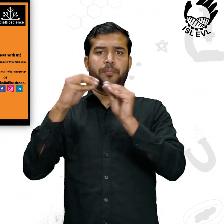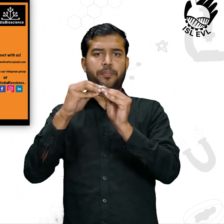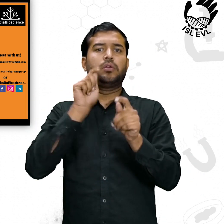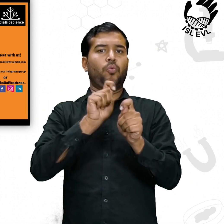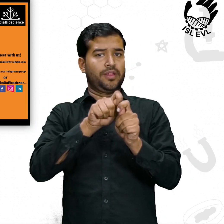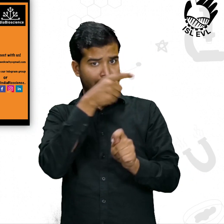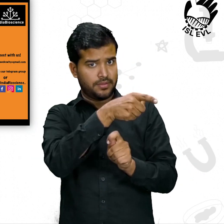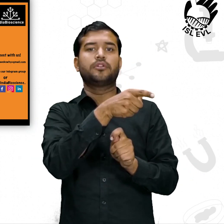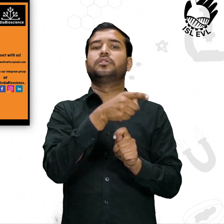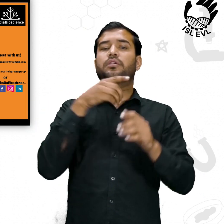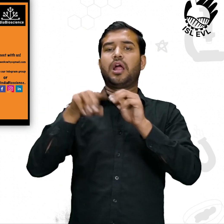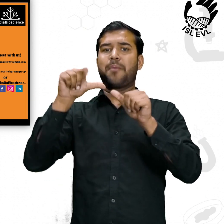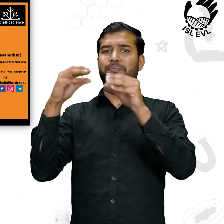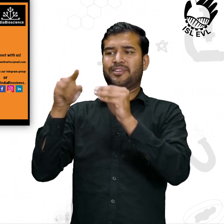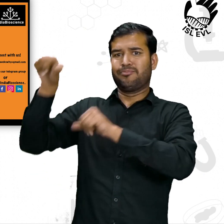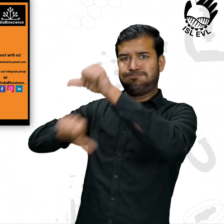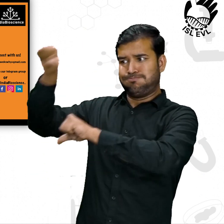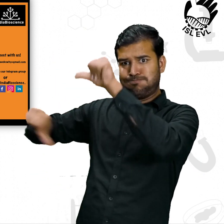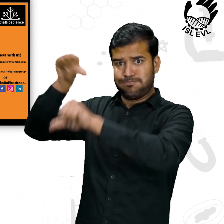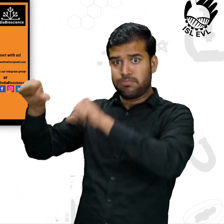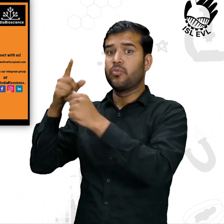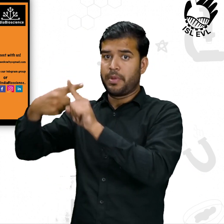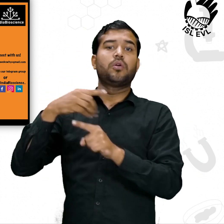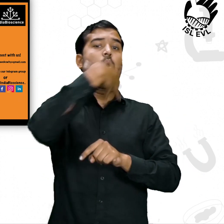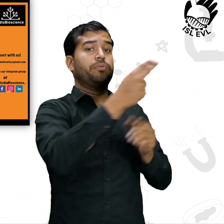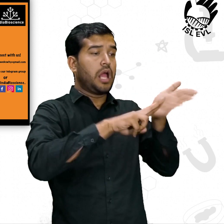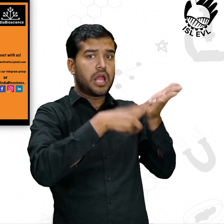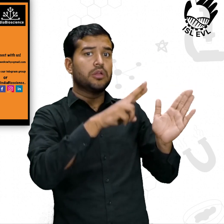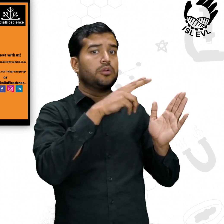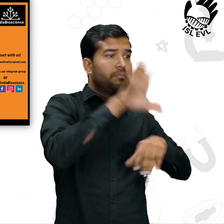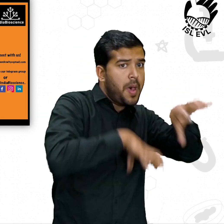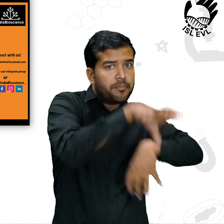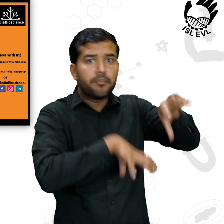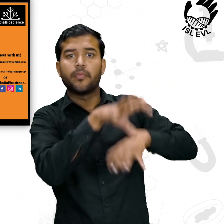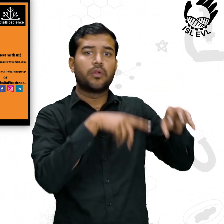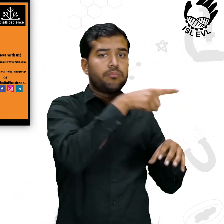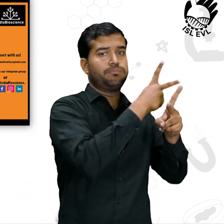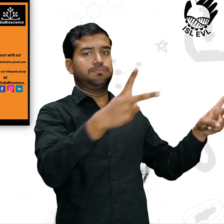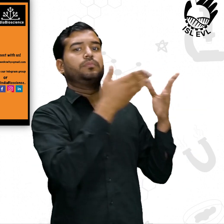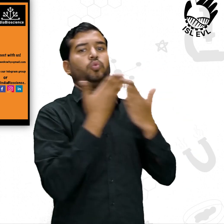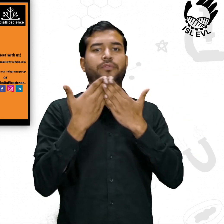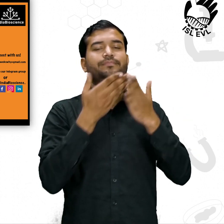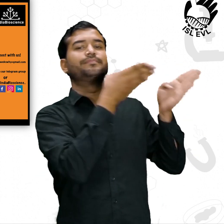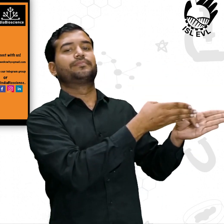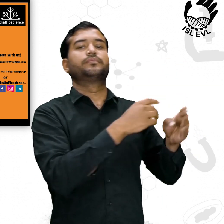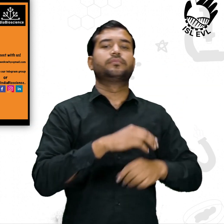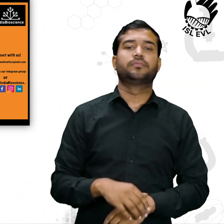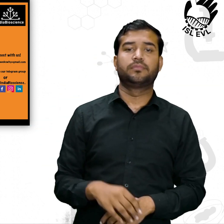lab. Jigyasa, why don't you go ahead and ask your question about tigers? Why do you think tigers have